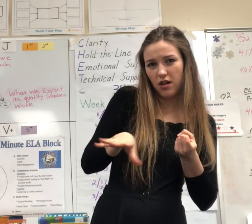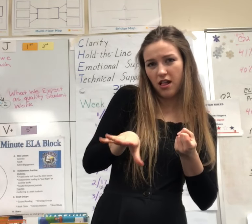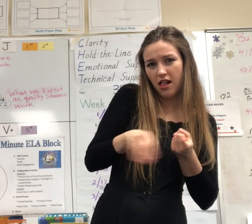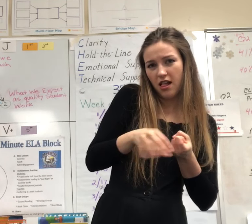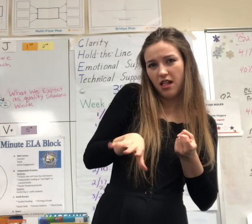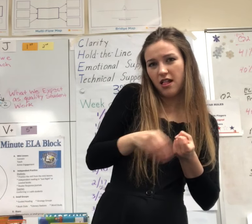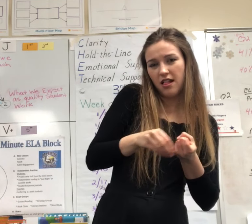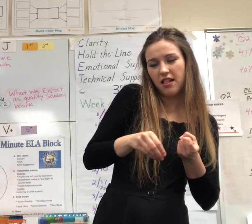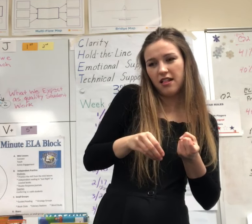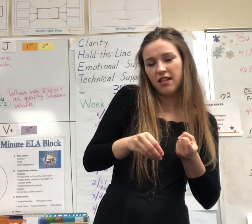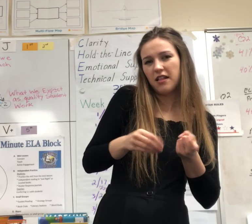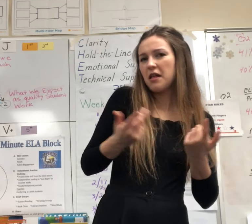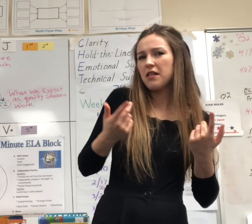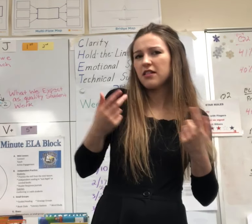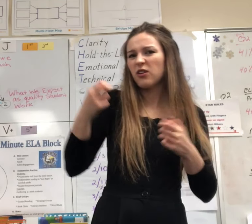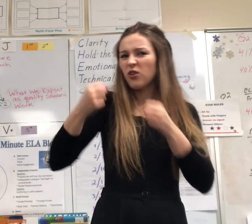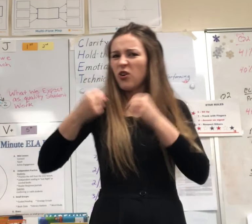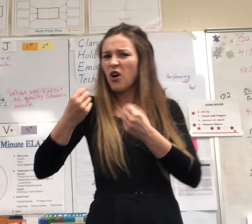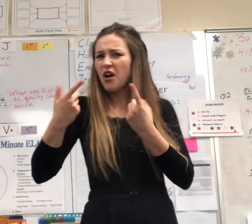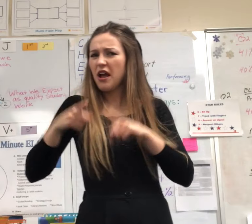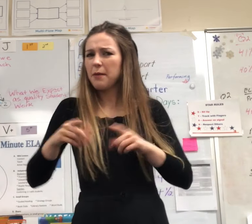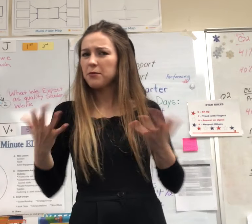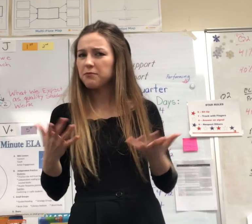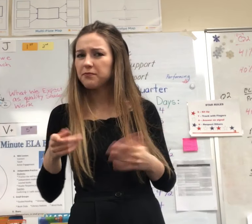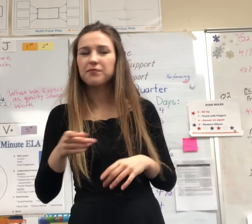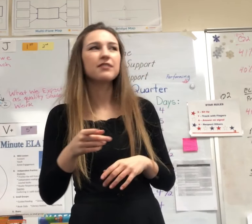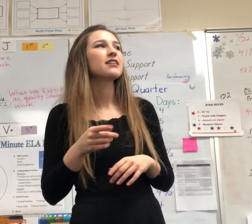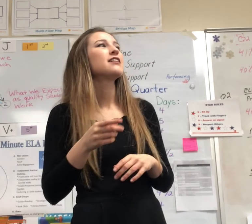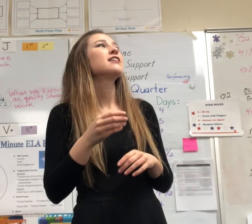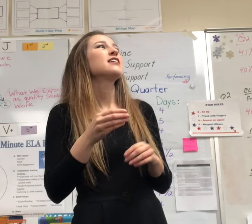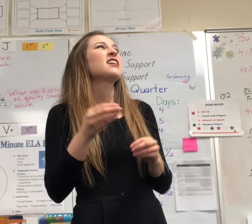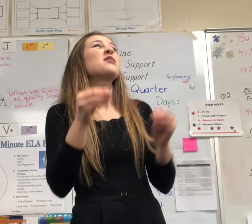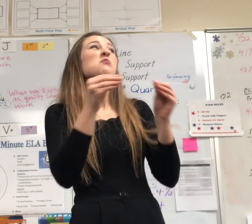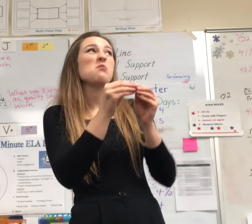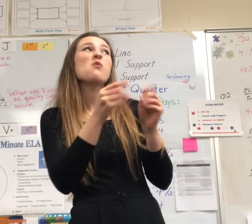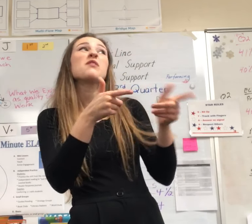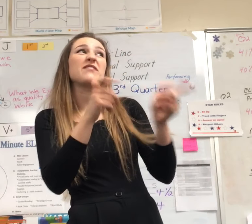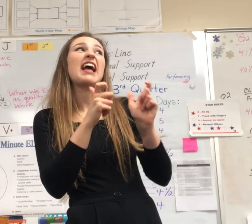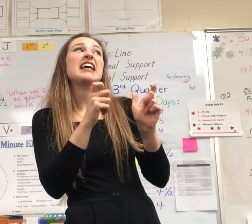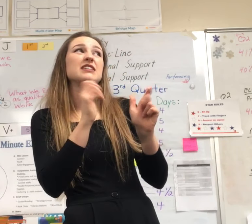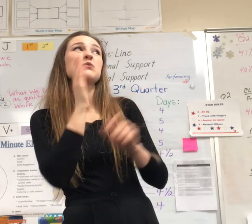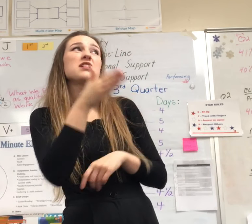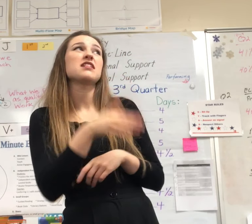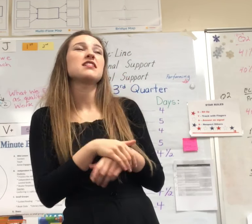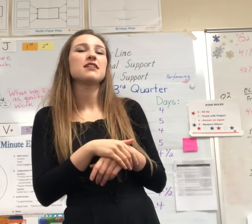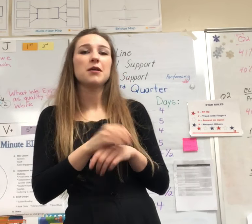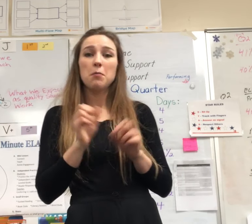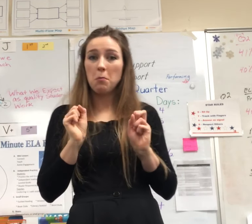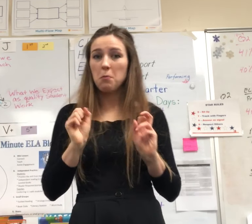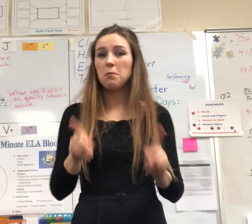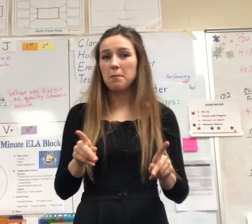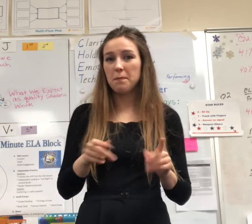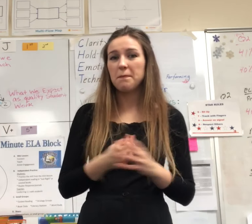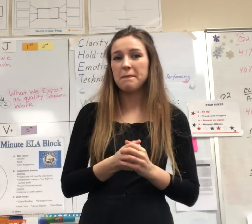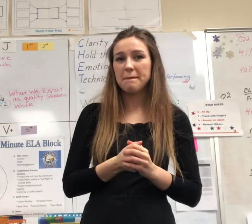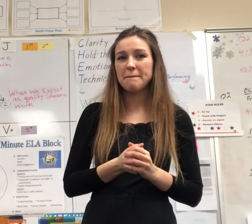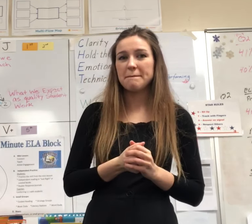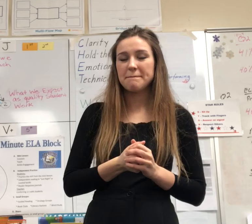what? The more faster it goes. The more speed, the faster you think it'll go. Okay, well, we can see about who agrees